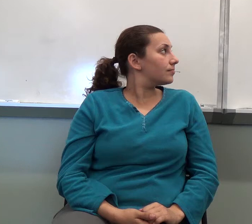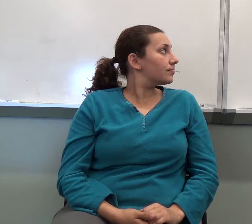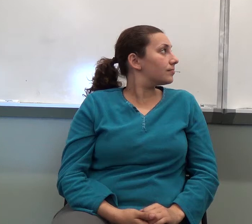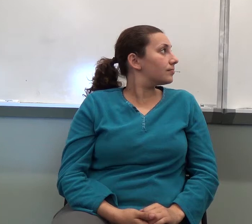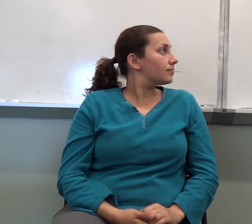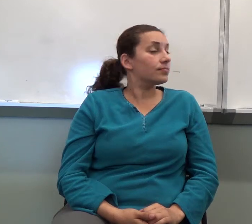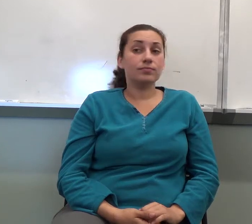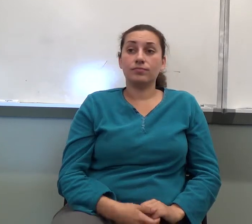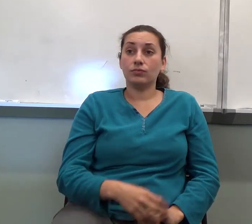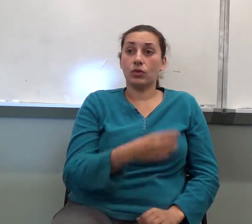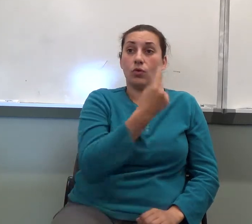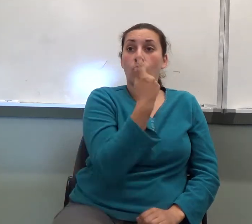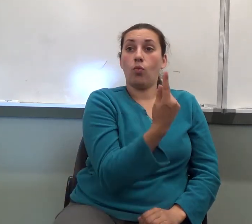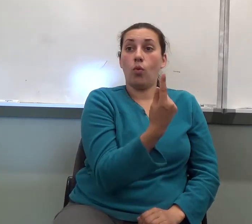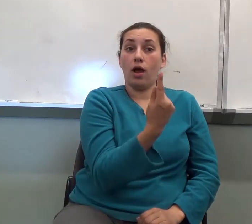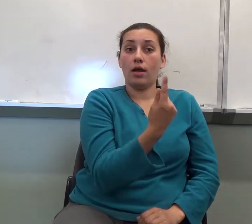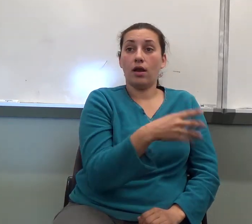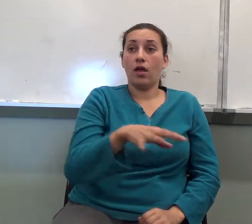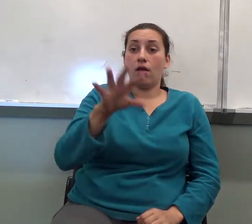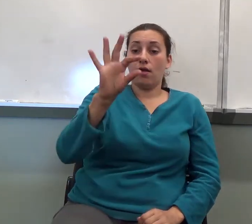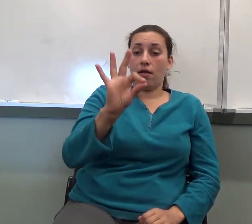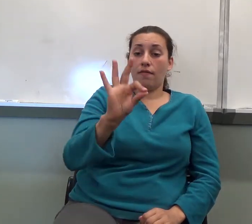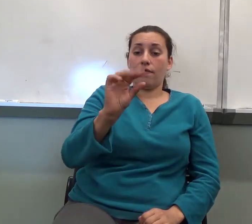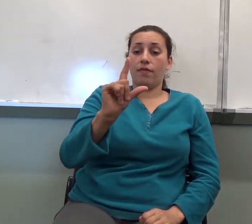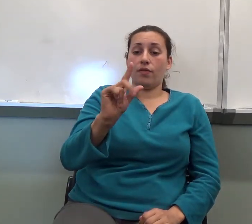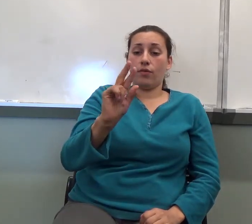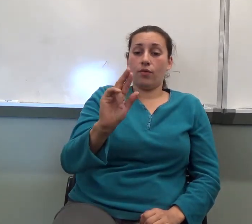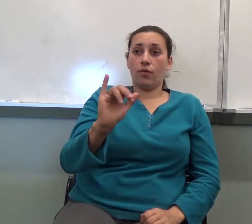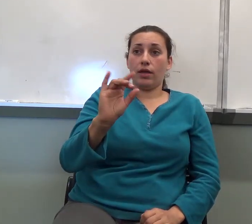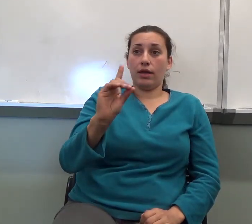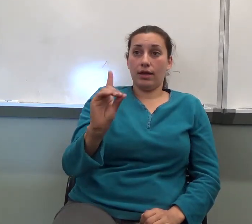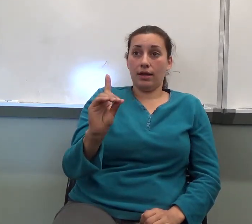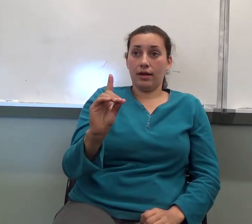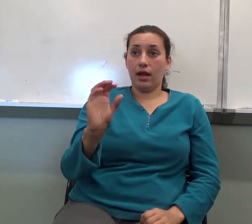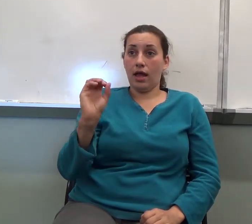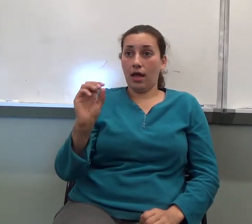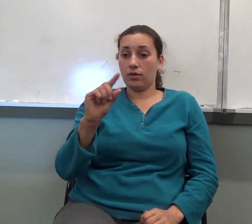1 fluid ounce is equal to 30 milliliters.